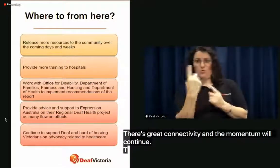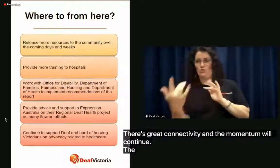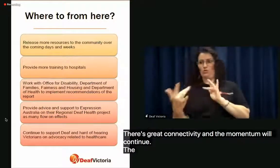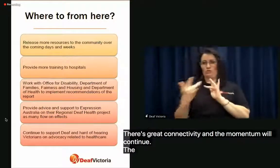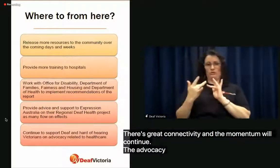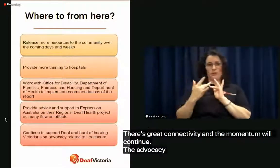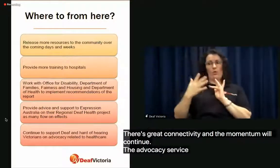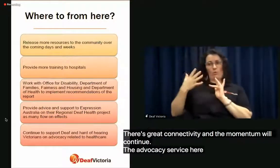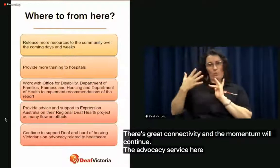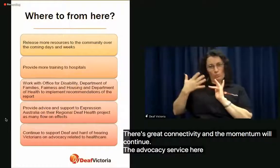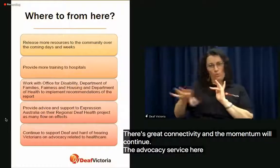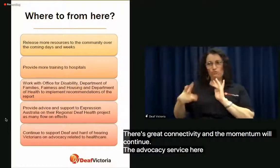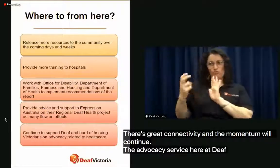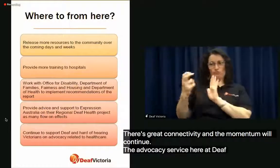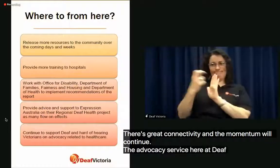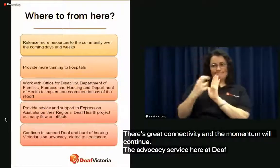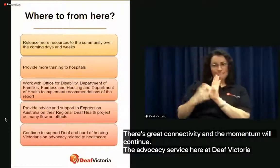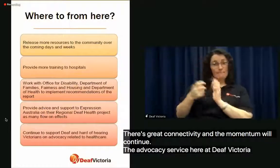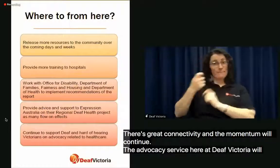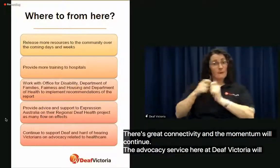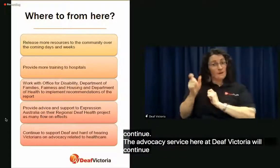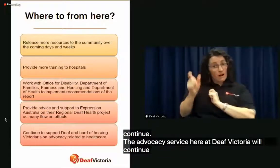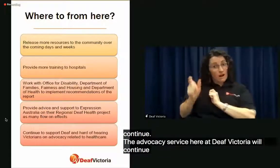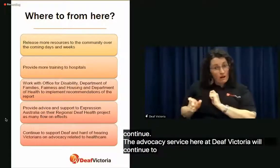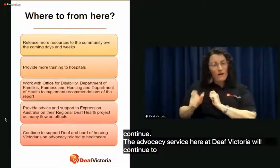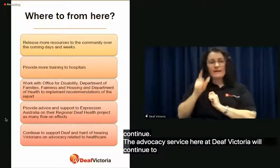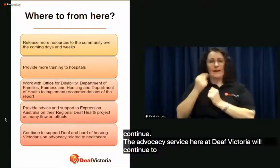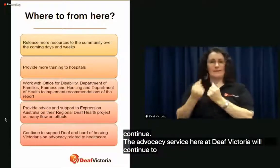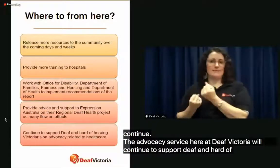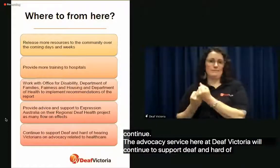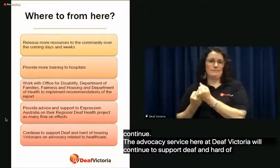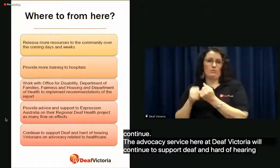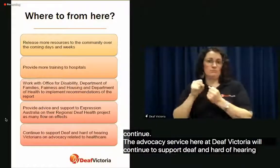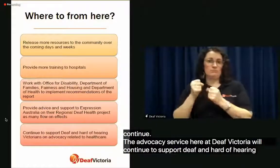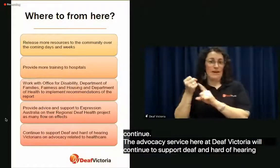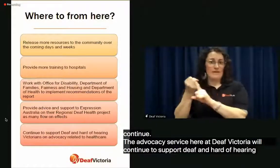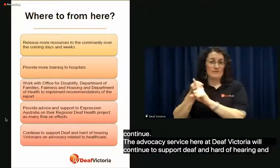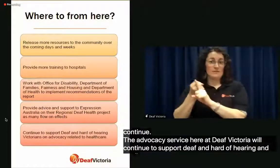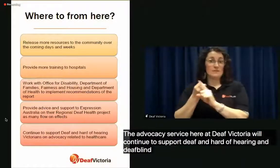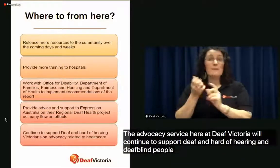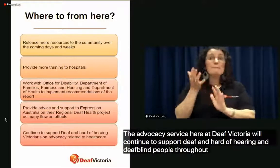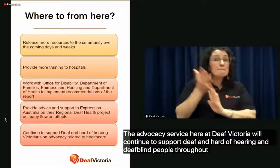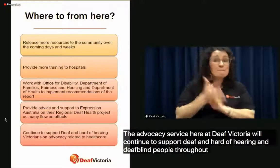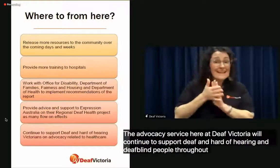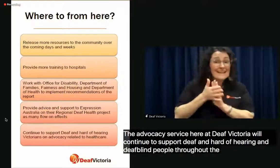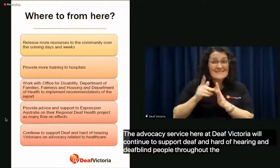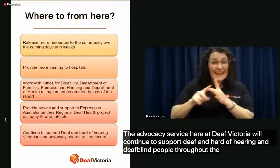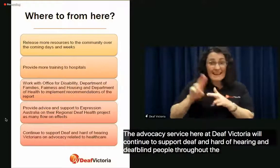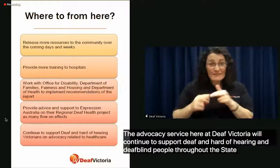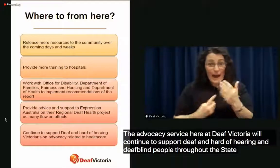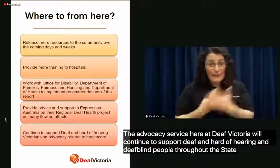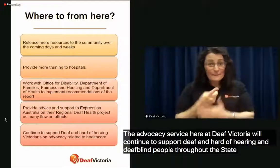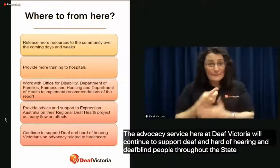deaf, blind people throughout the state. When they contact us, when they become a client, then we can provide advocacy services to